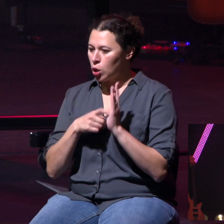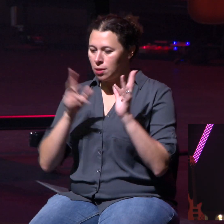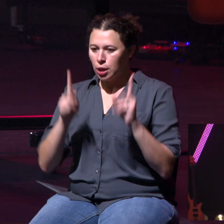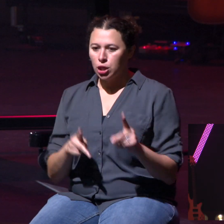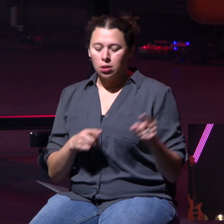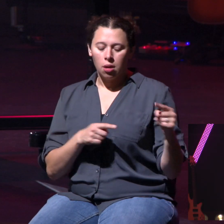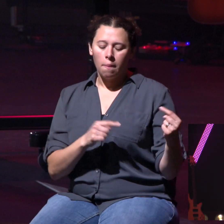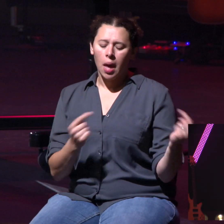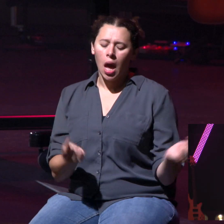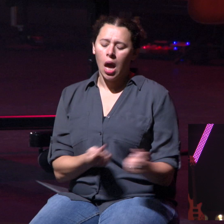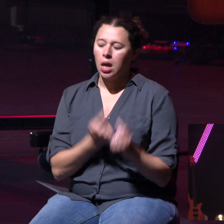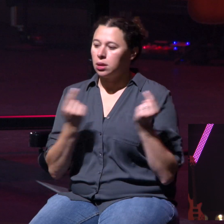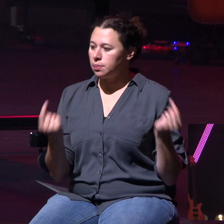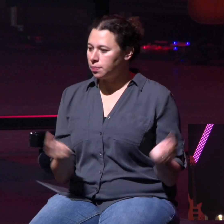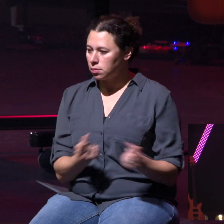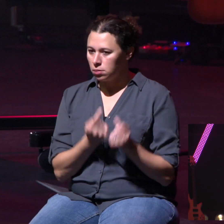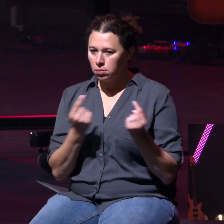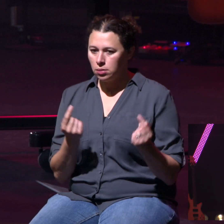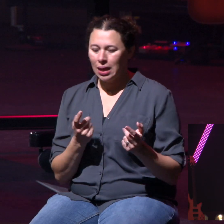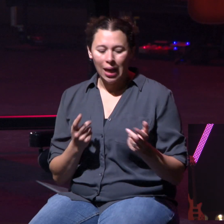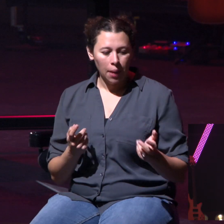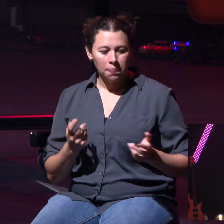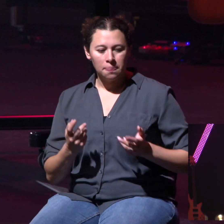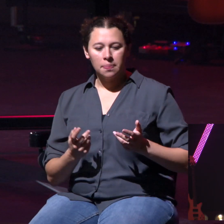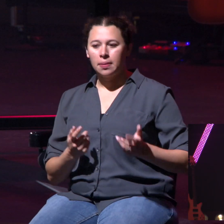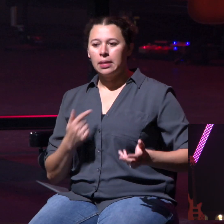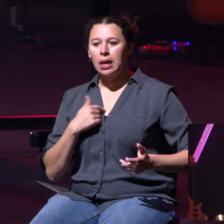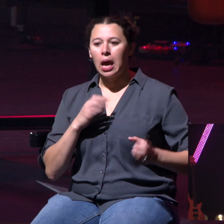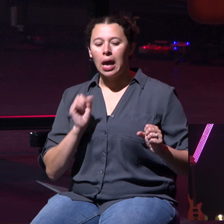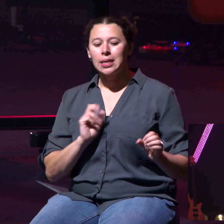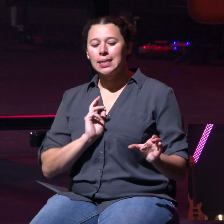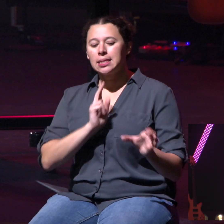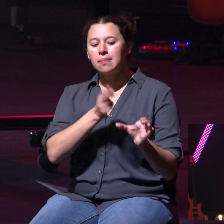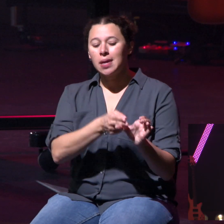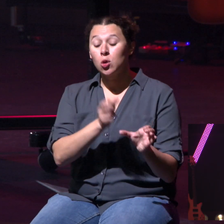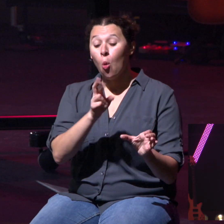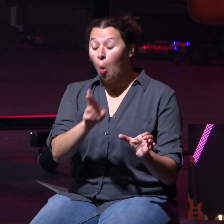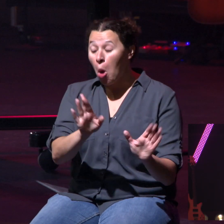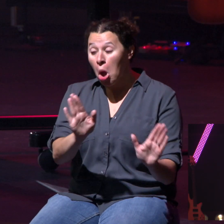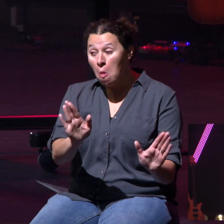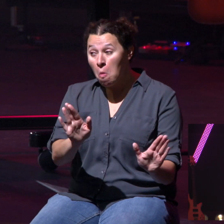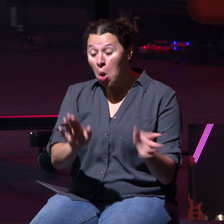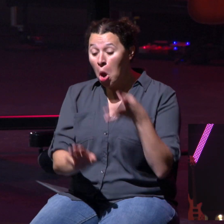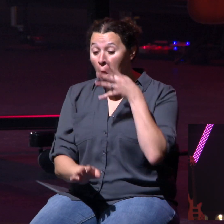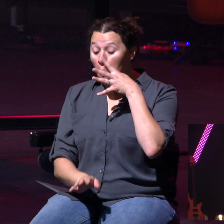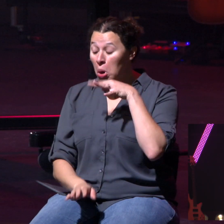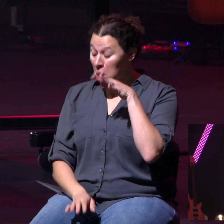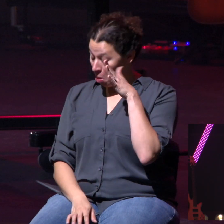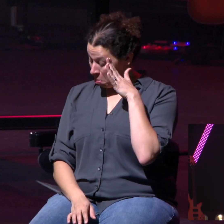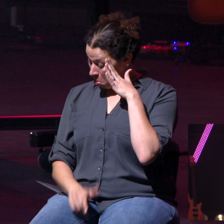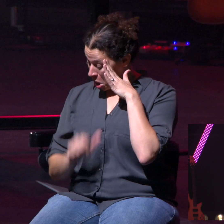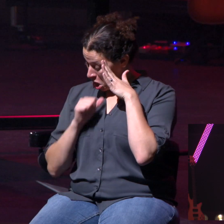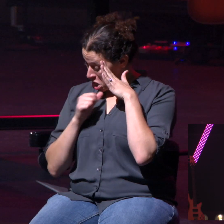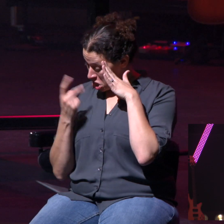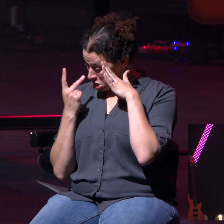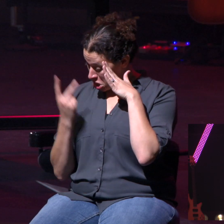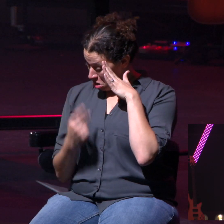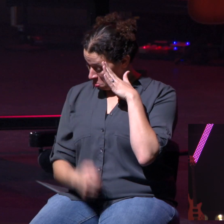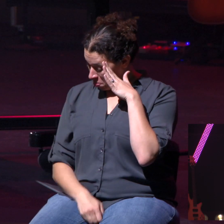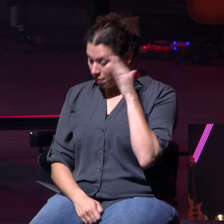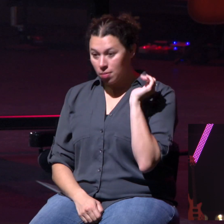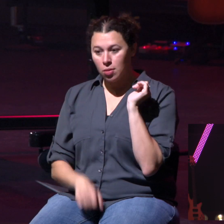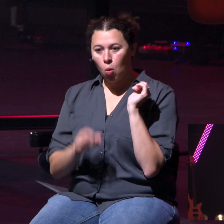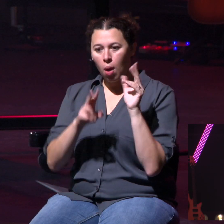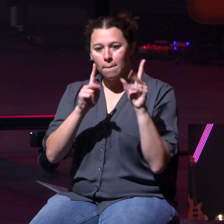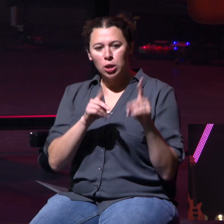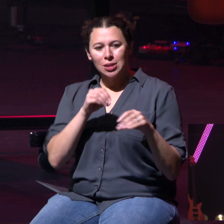just pain, and you can step in, or you could pretend like you didn't see it. Or someone in your school is going through a rough day and you